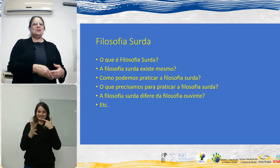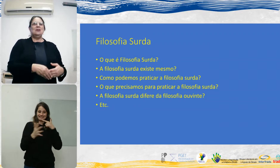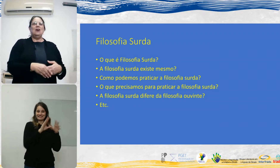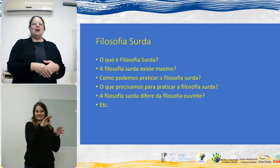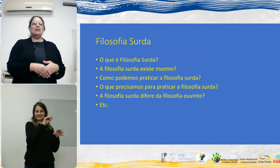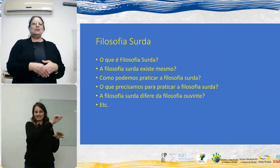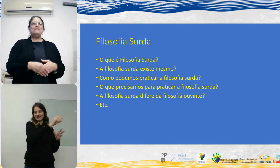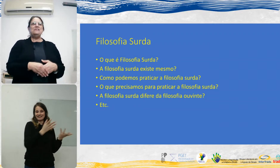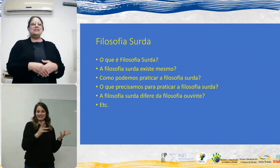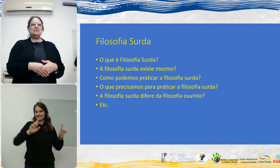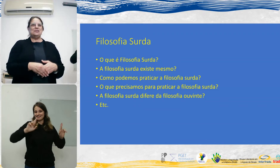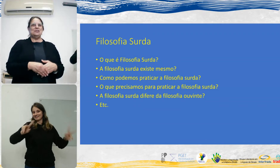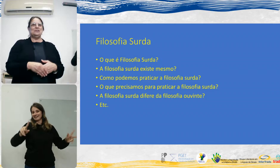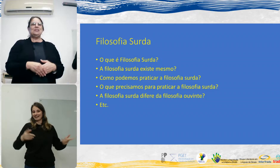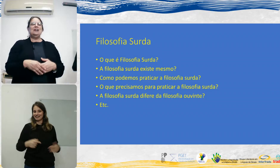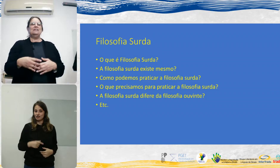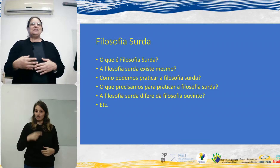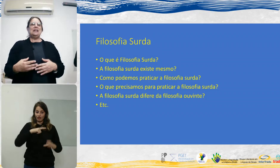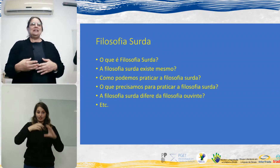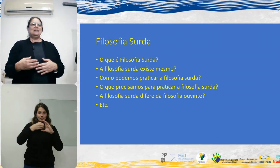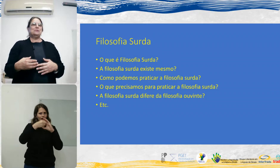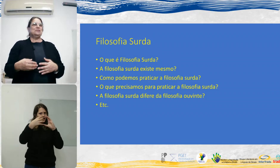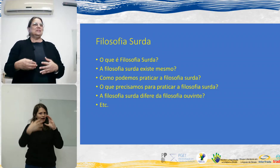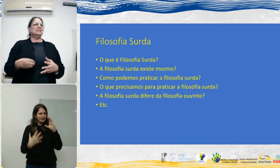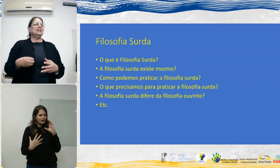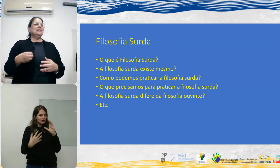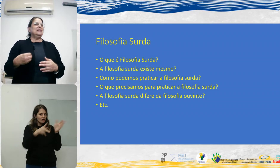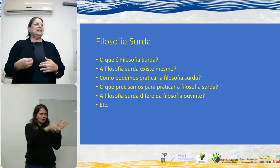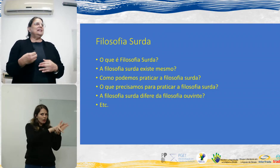language? Are there features of sign